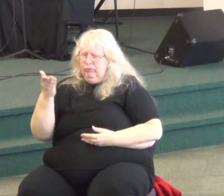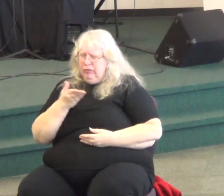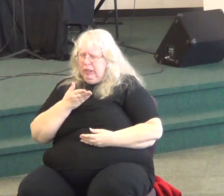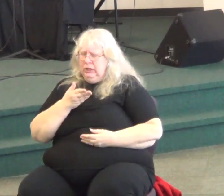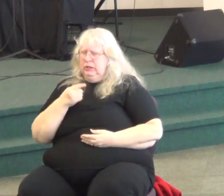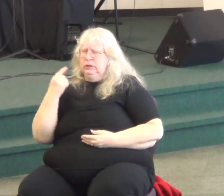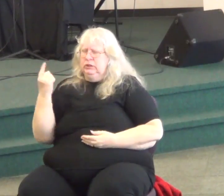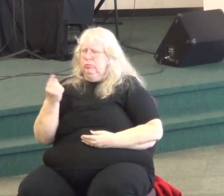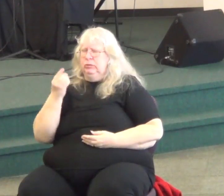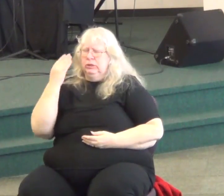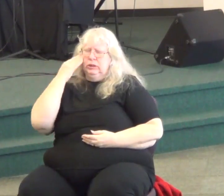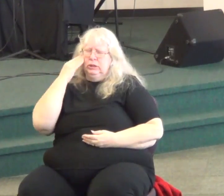know Jesus.